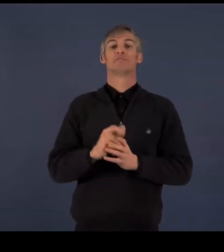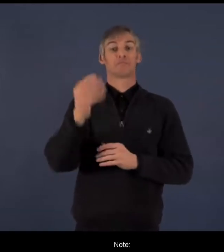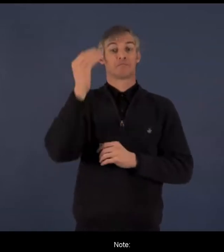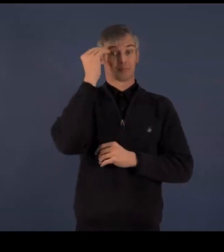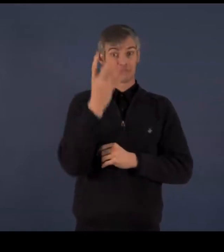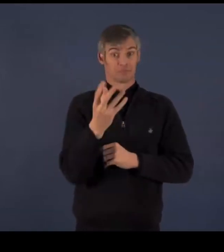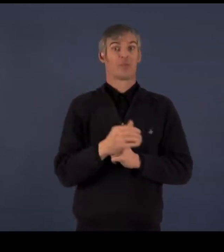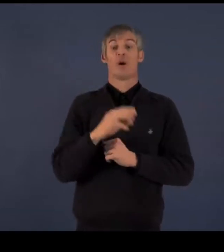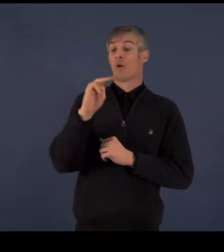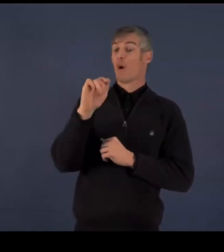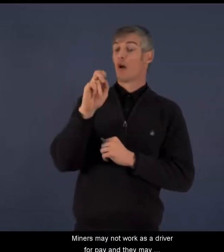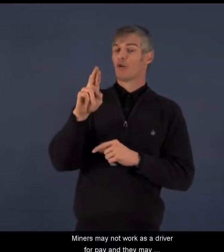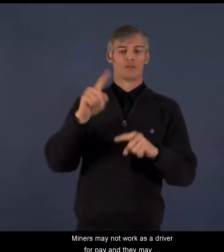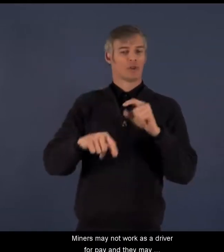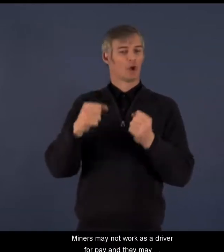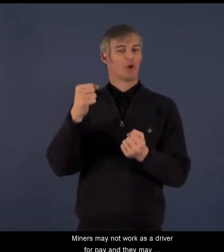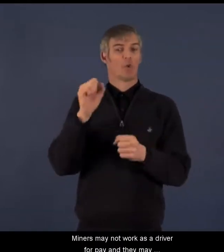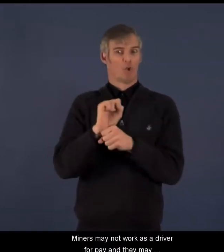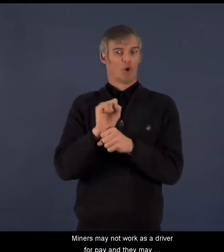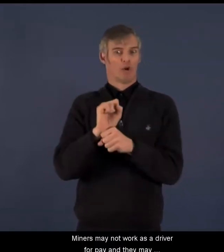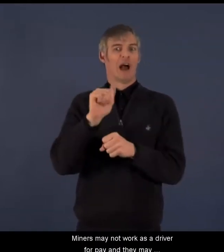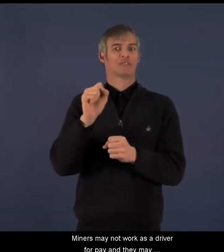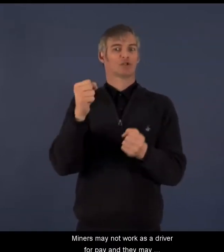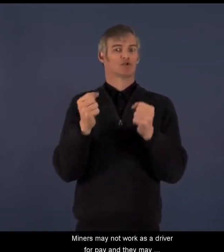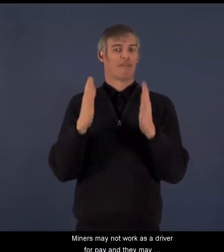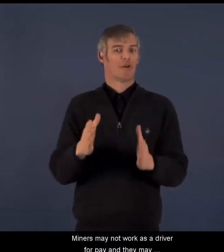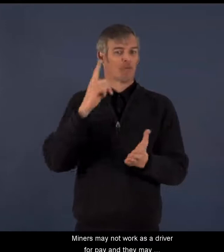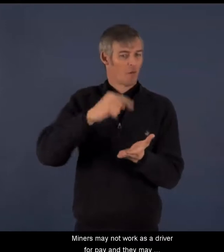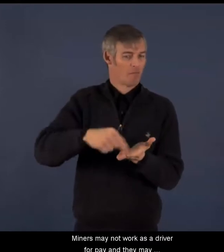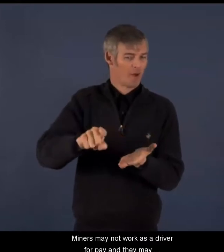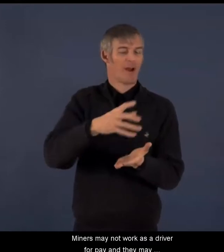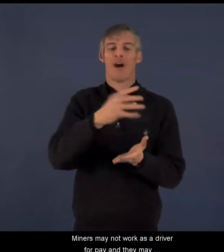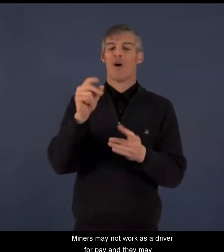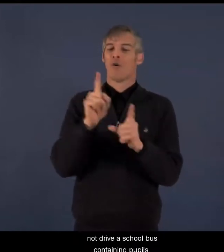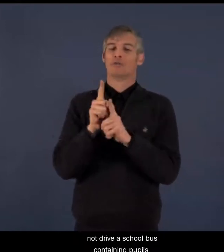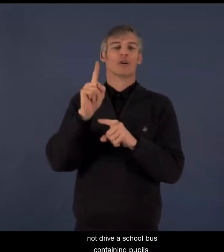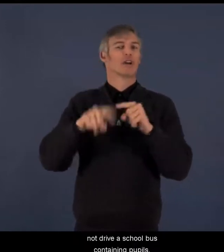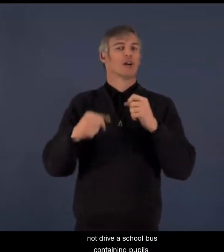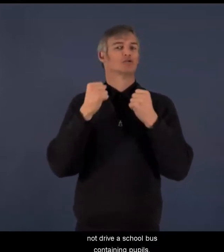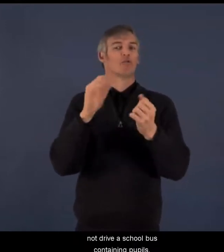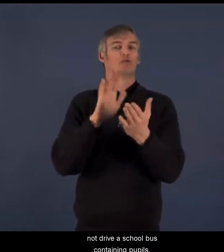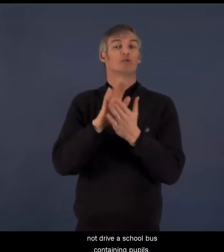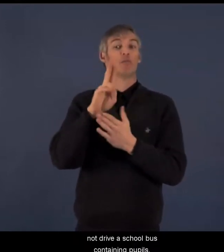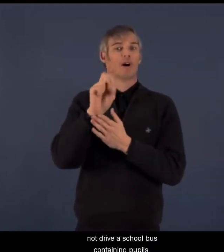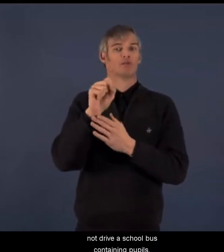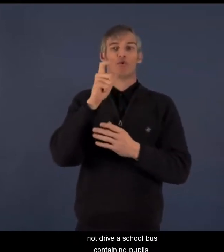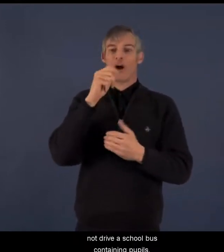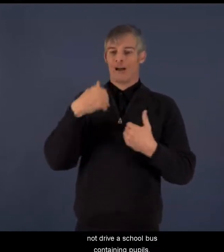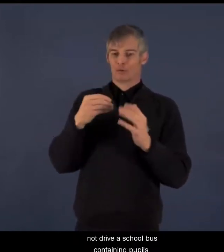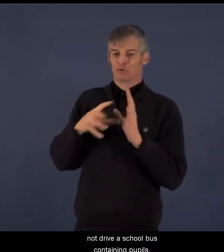Note: minors may not work as a driver for pay, and they may not drive a school bus containing